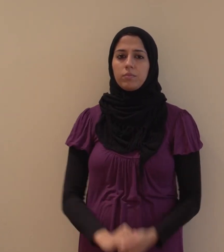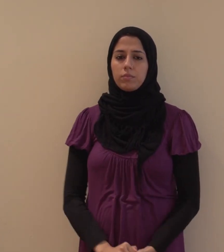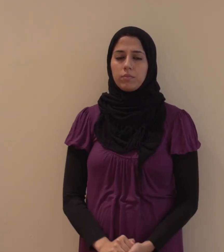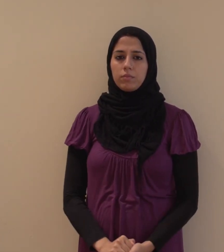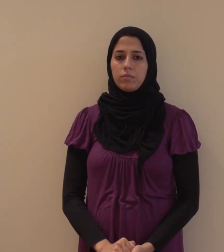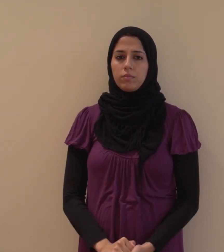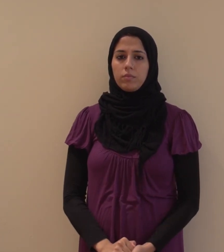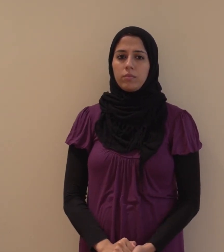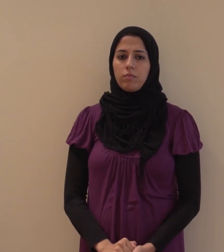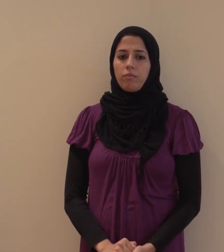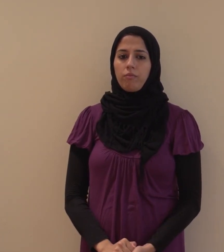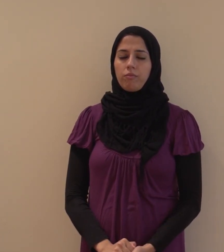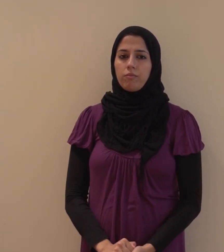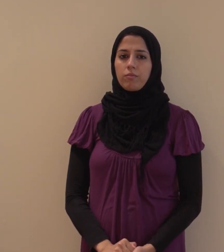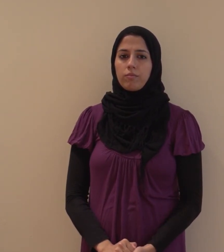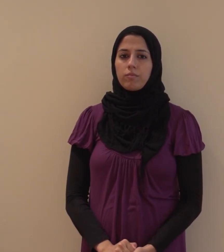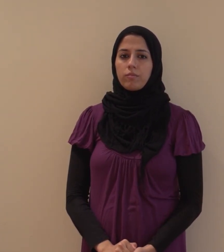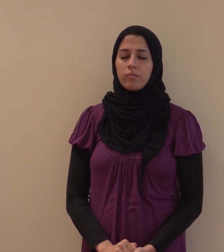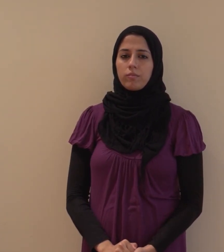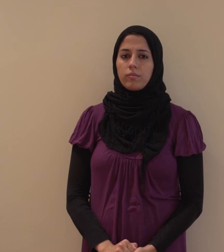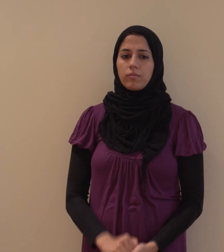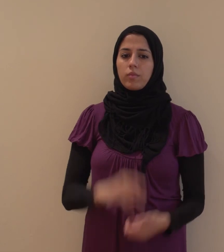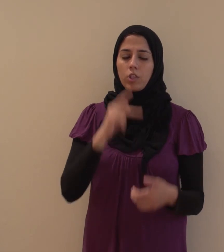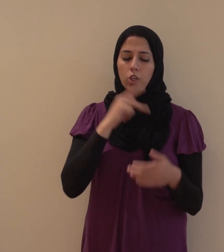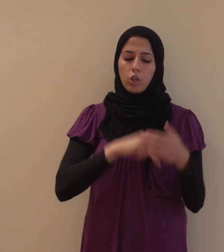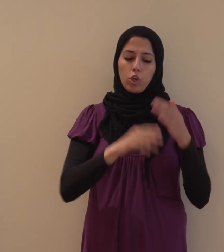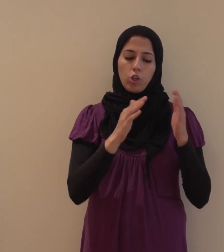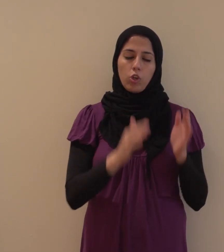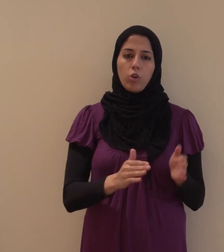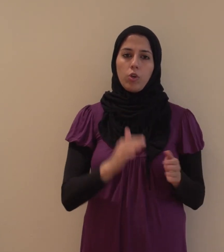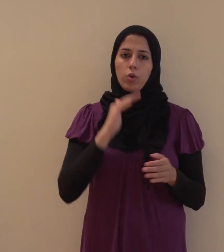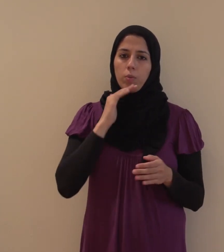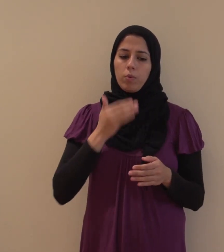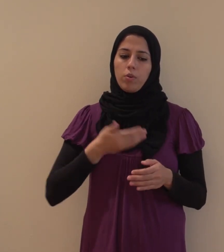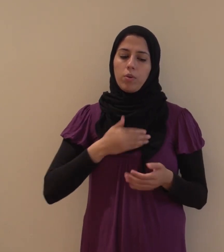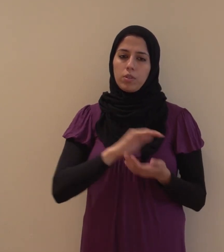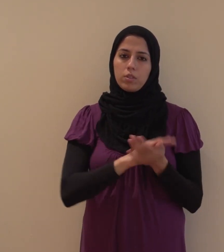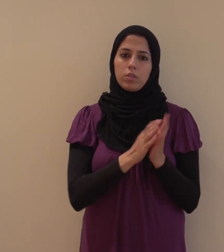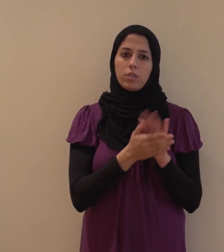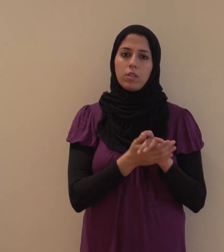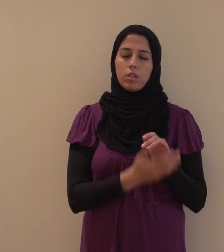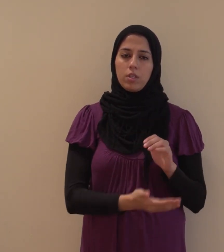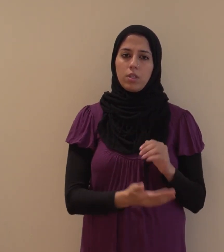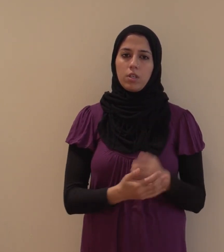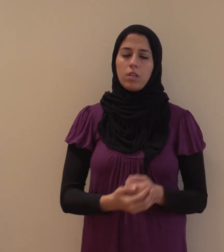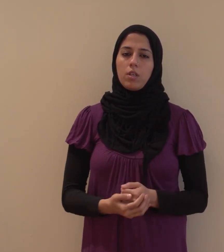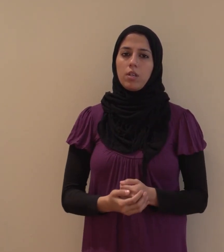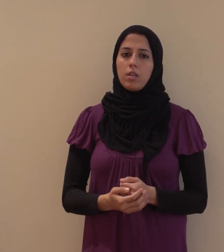alaihi wasallam. He was always doing this i'tikaf in the last 10 days of the month of Ramadan.